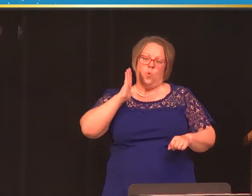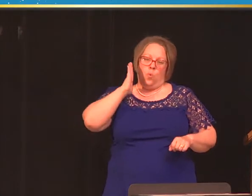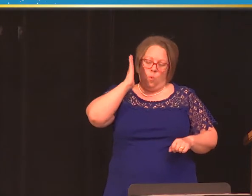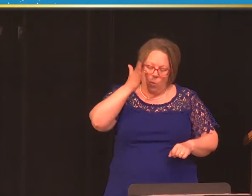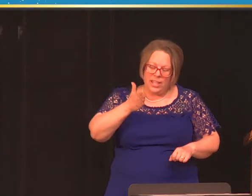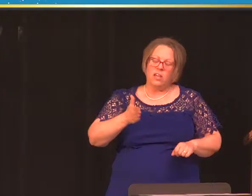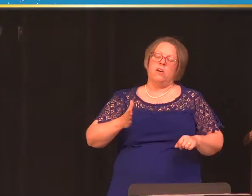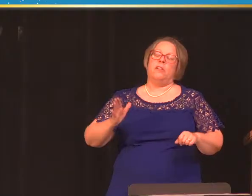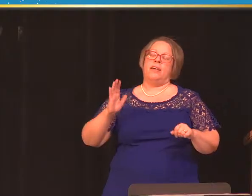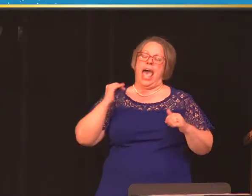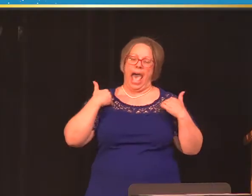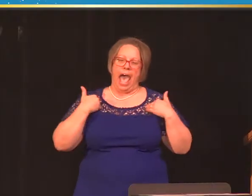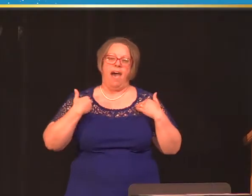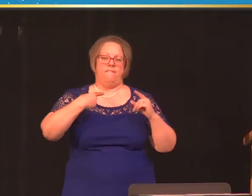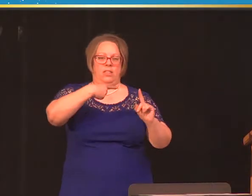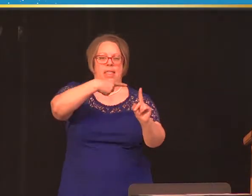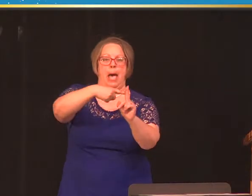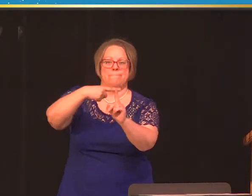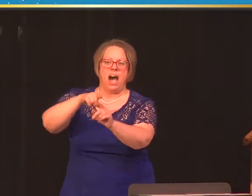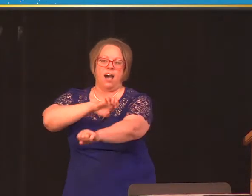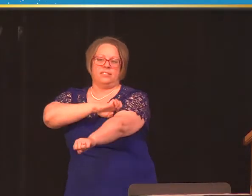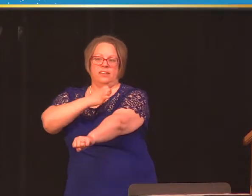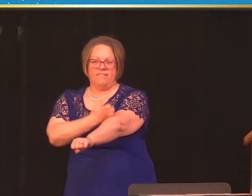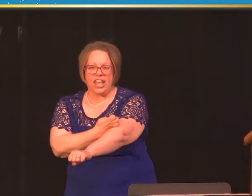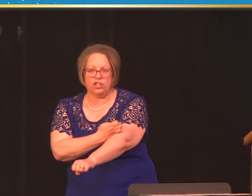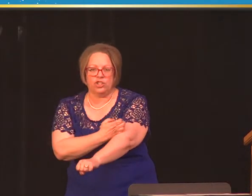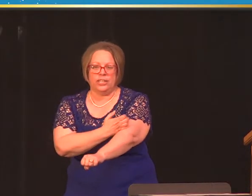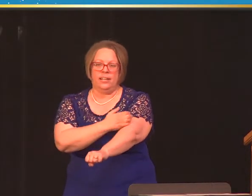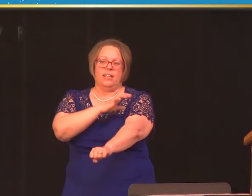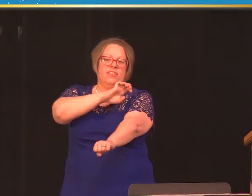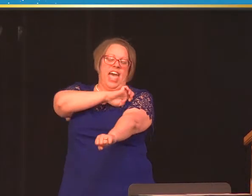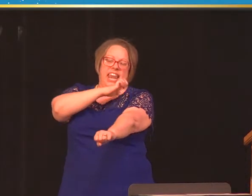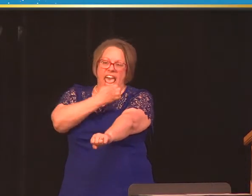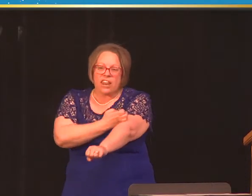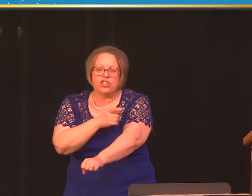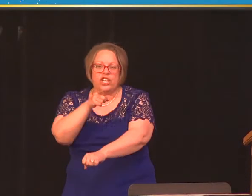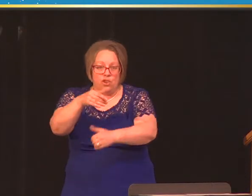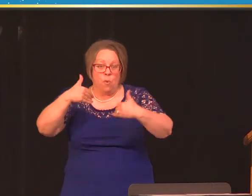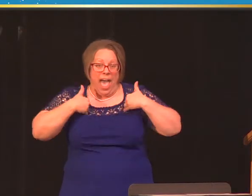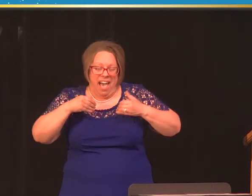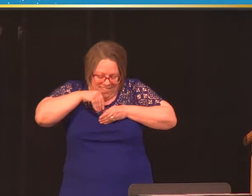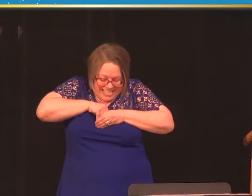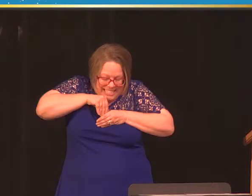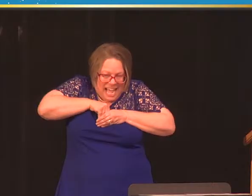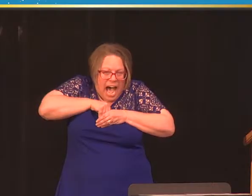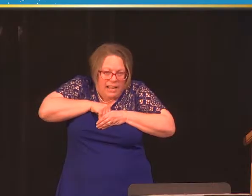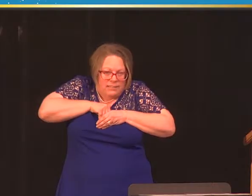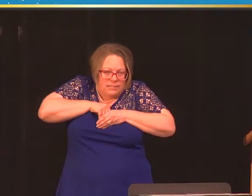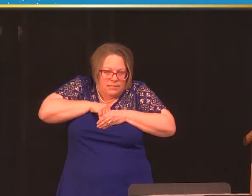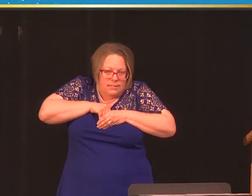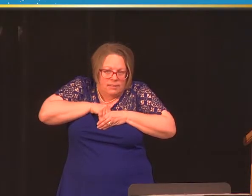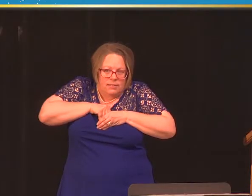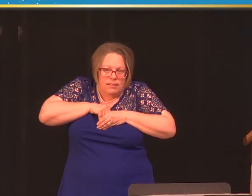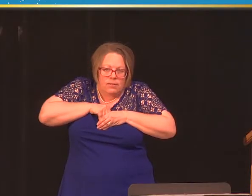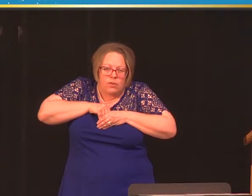But each and every one of you brings that positive energy that you have inside of